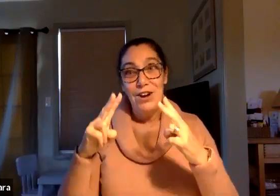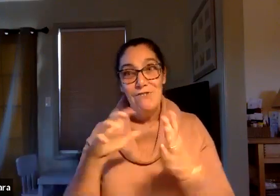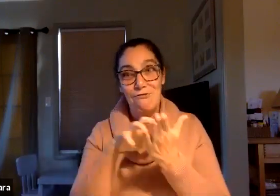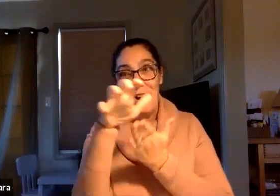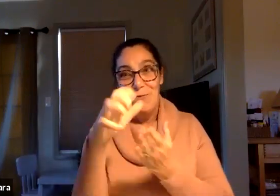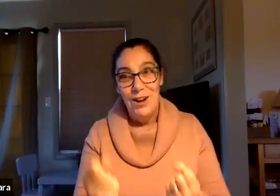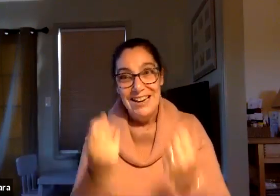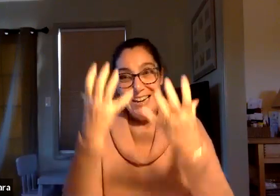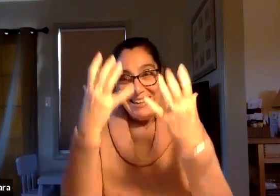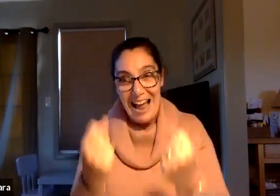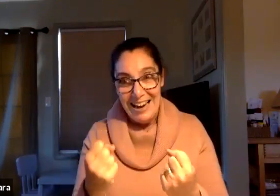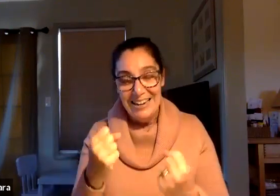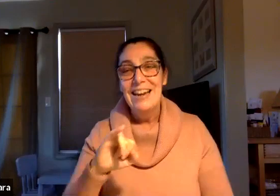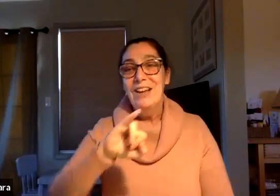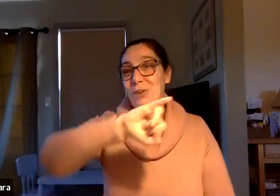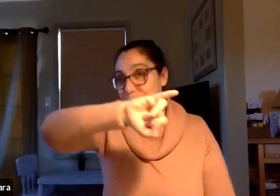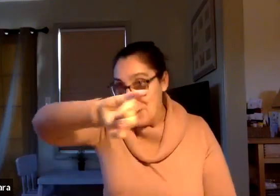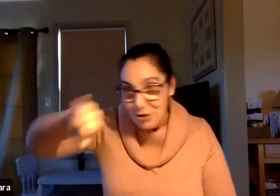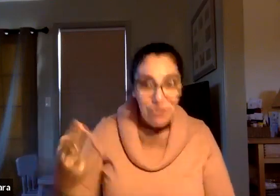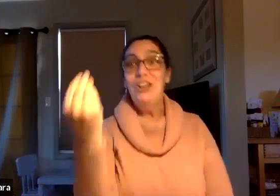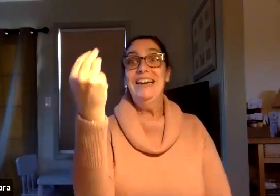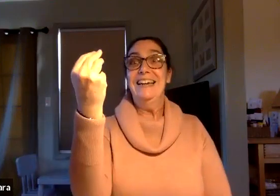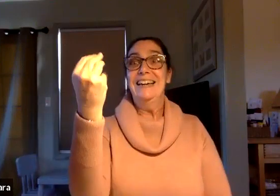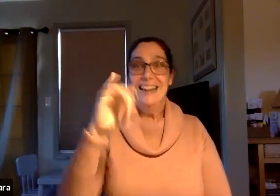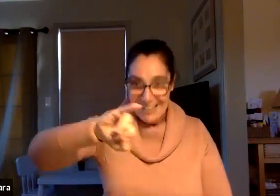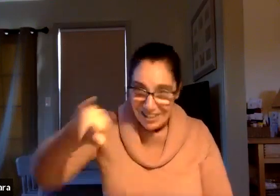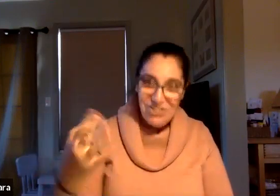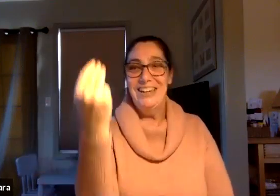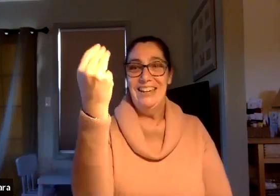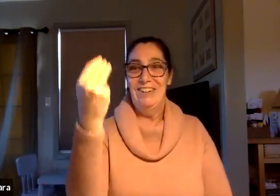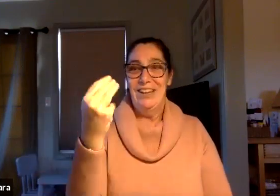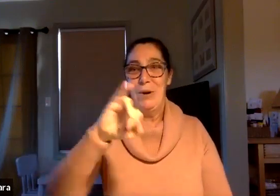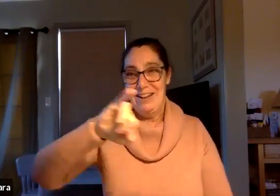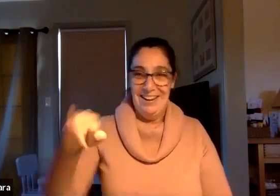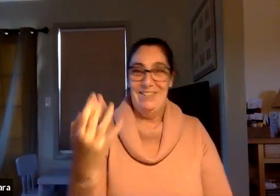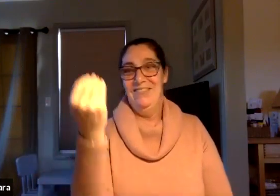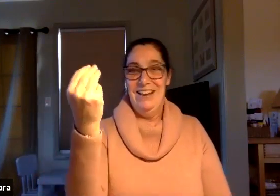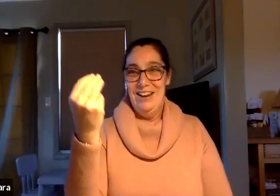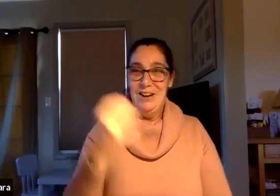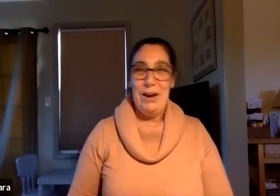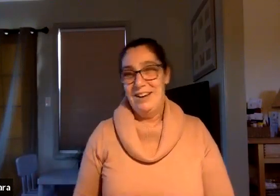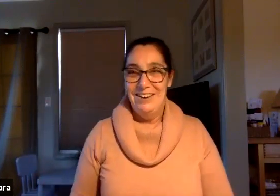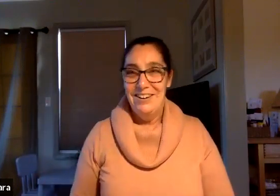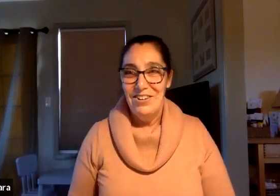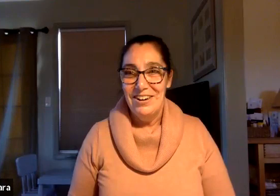very rough sign. So we call her Janine. Janine, really quick, like a quick New York